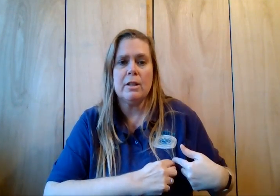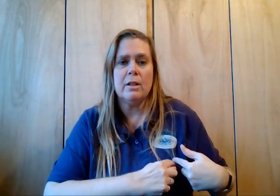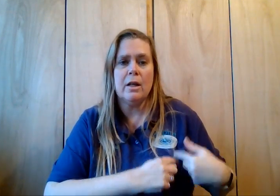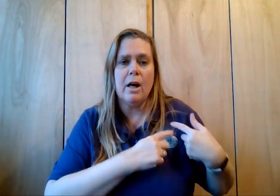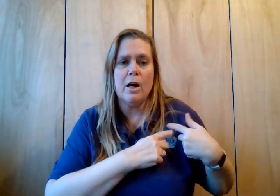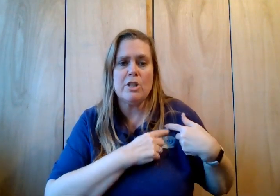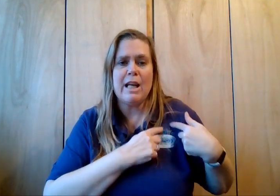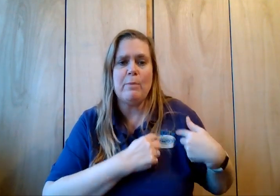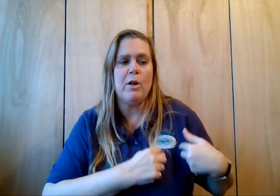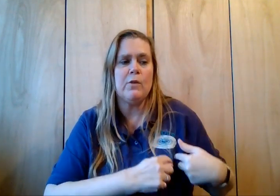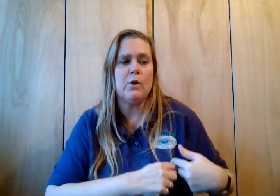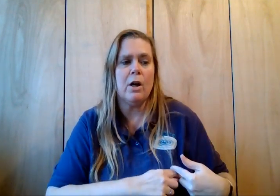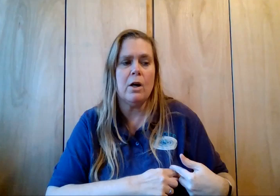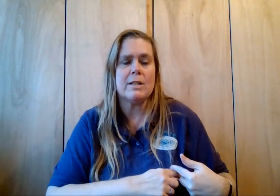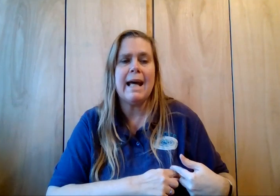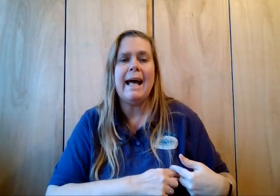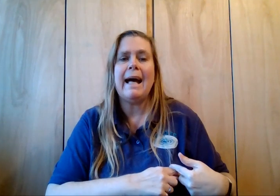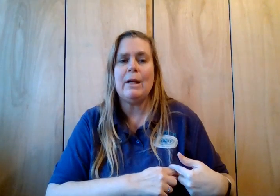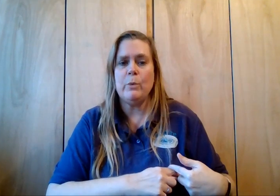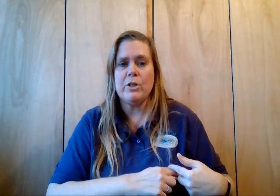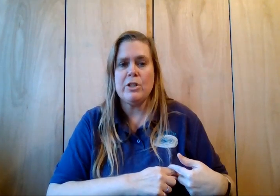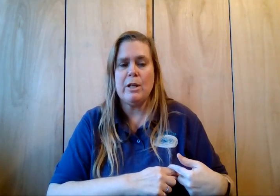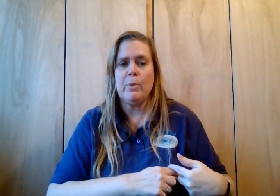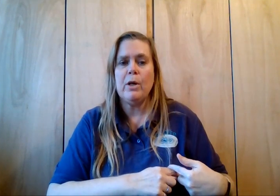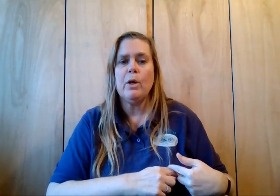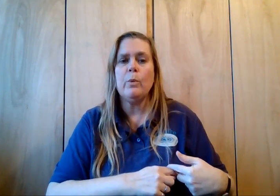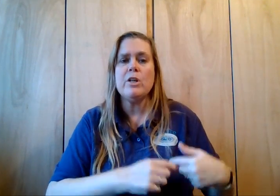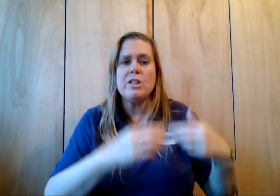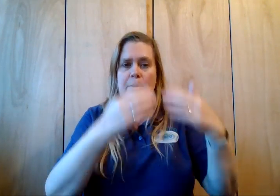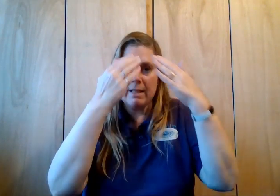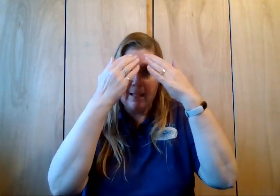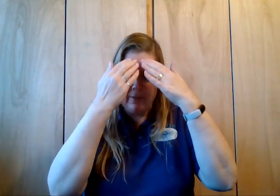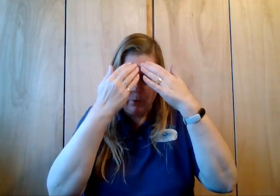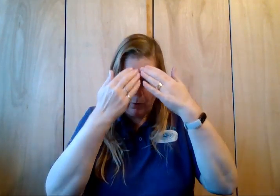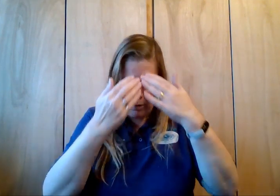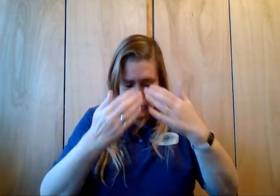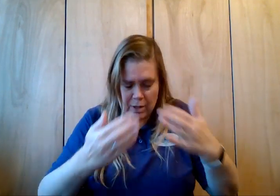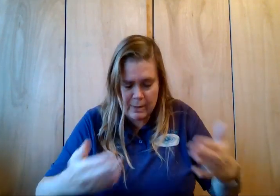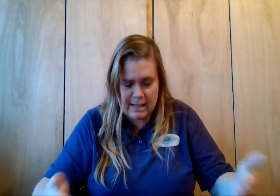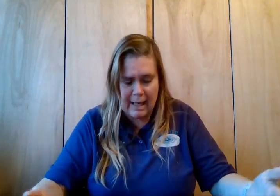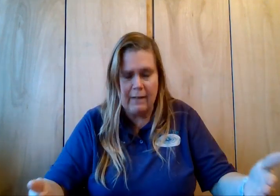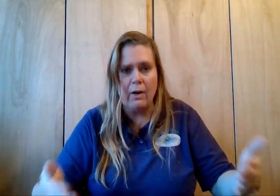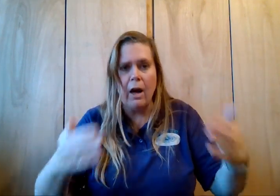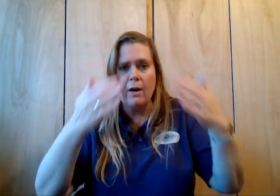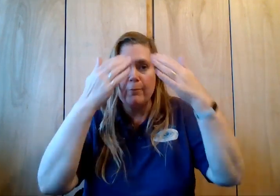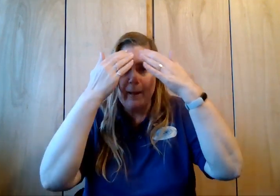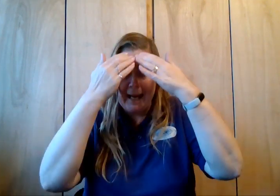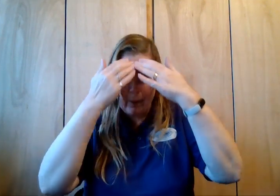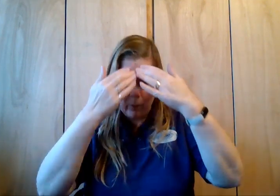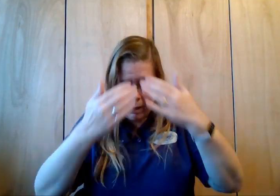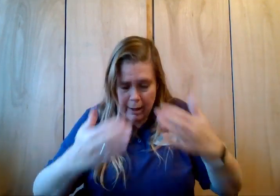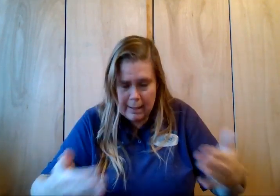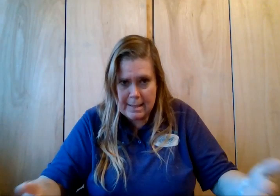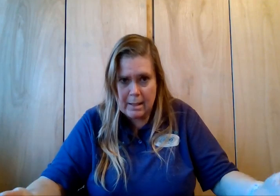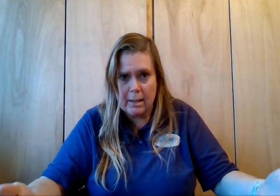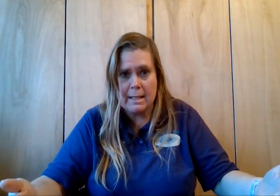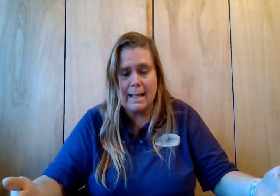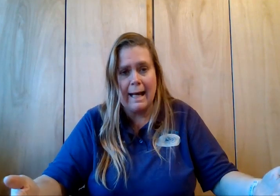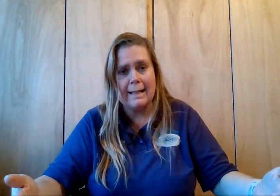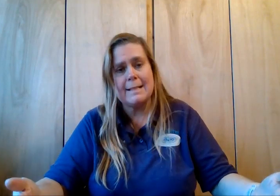heart shape over your heart, and worship. Worship is giving worth, so it's kind of a half bow, and it's a hands